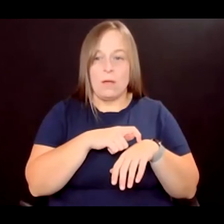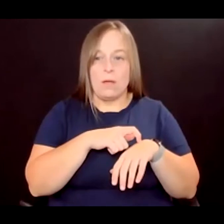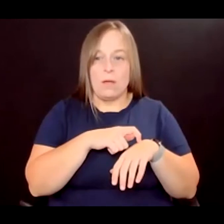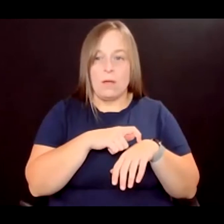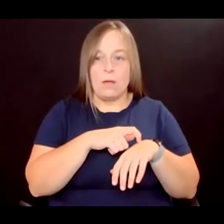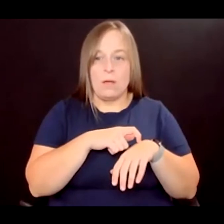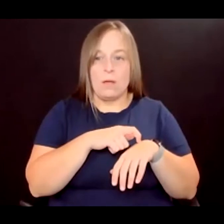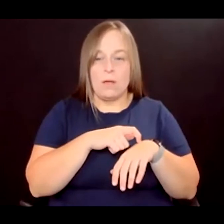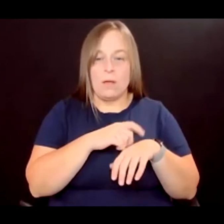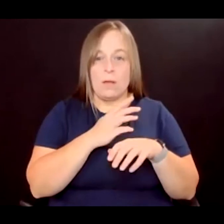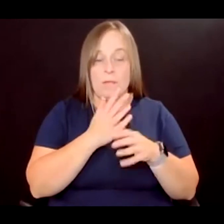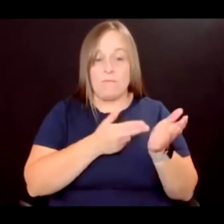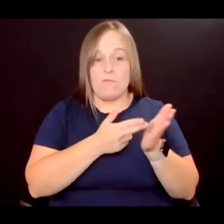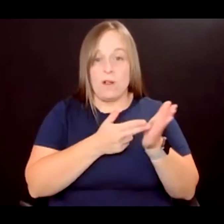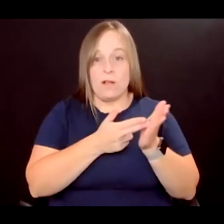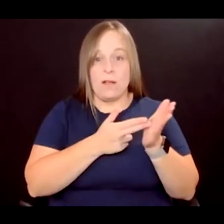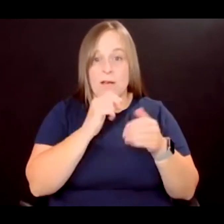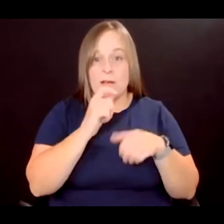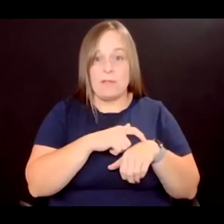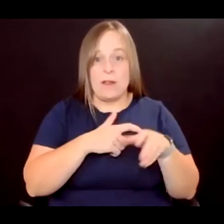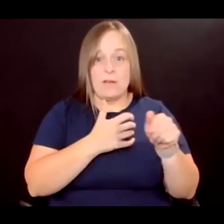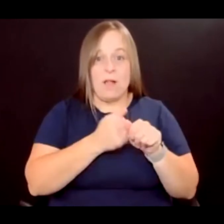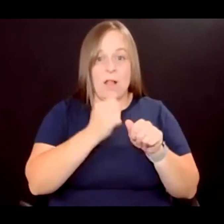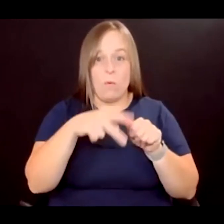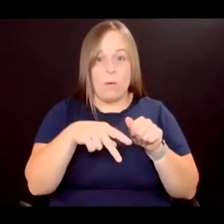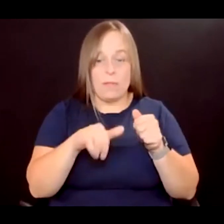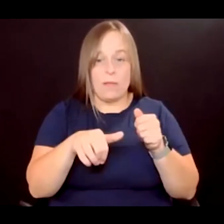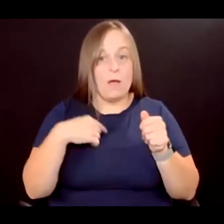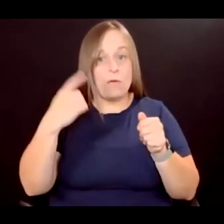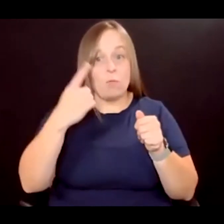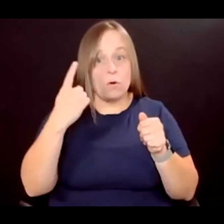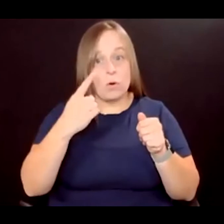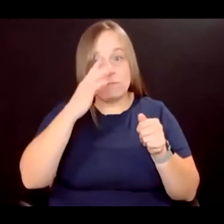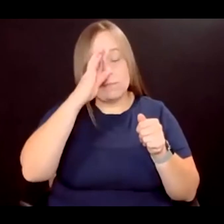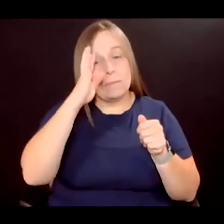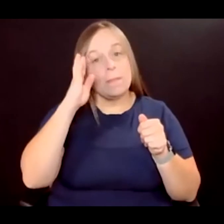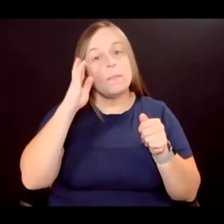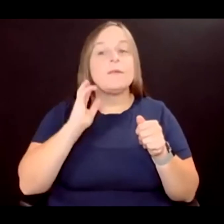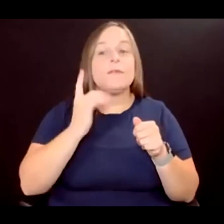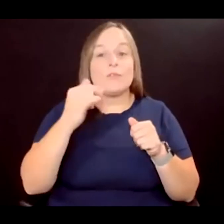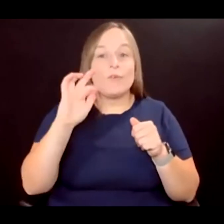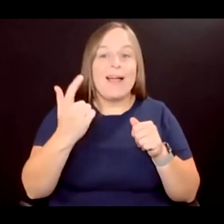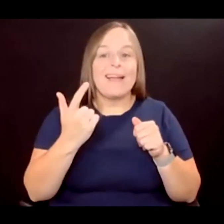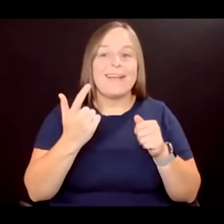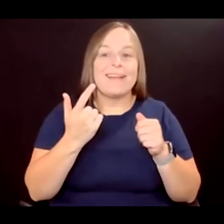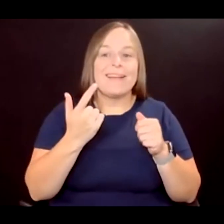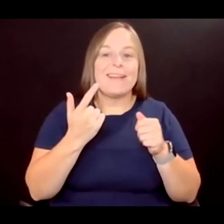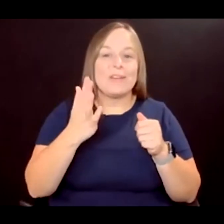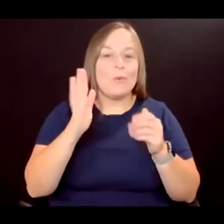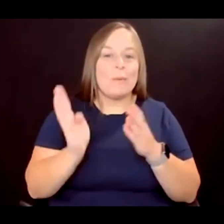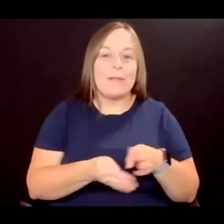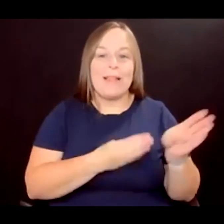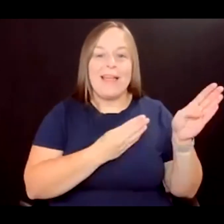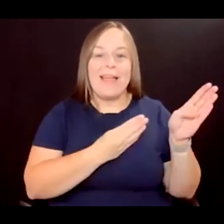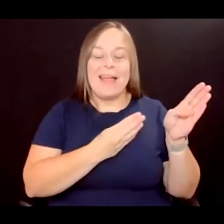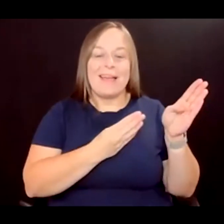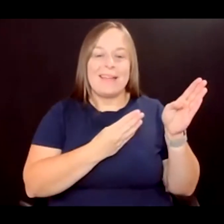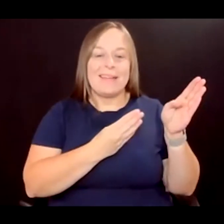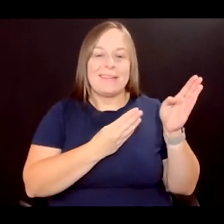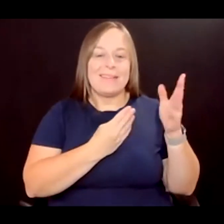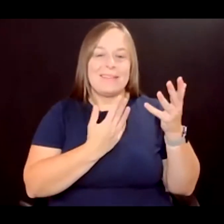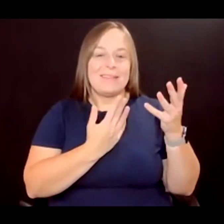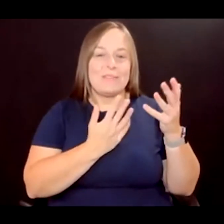Thanks so much, Greg. Are there any other questions out there? Feel free to unmute yourself or put your question